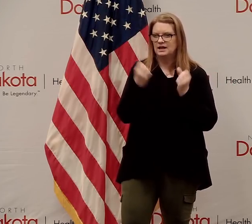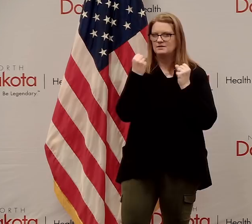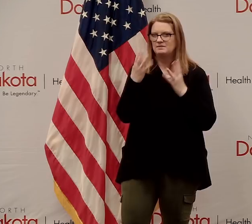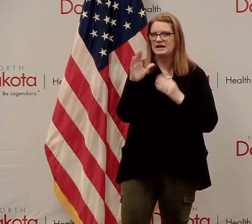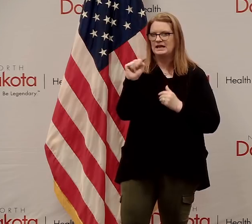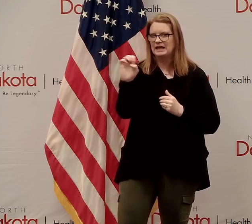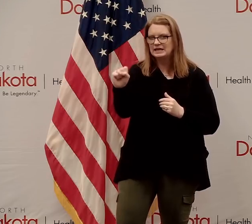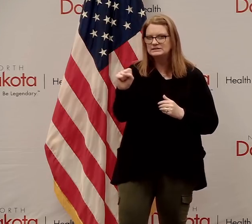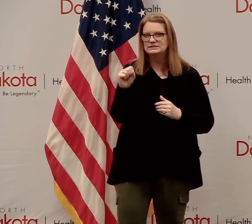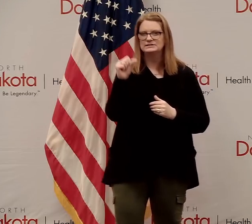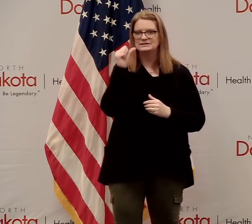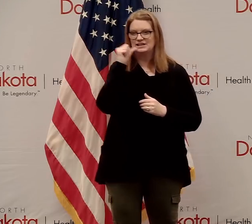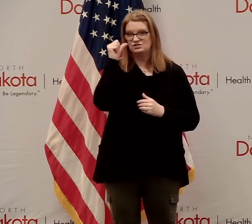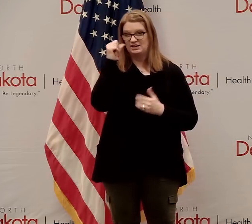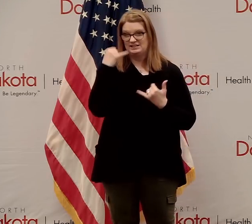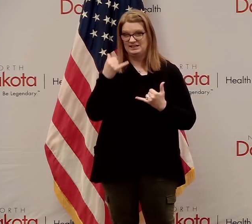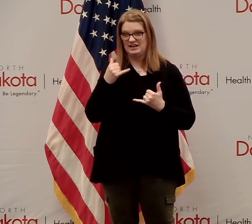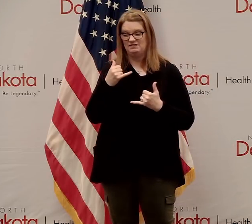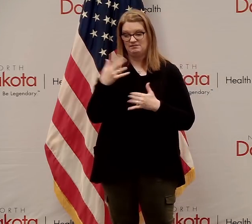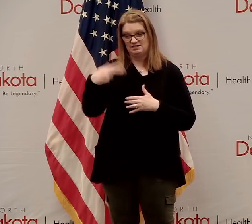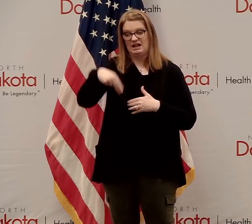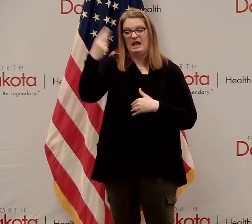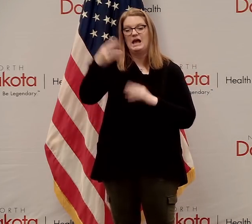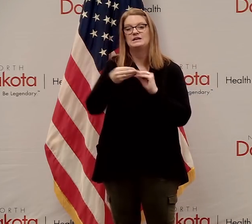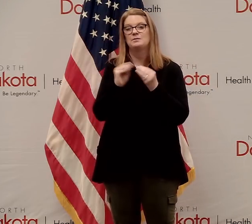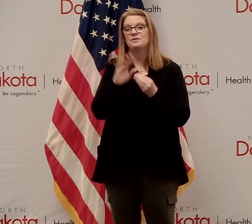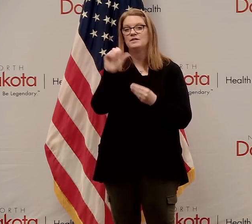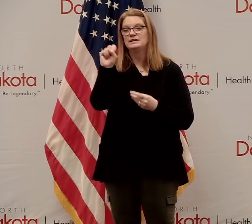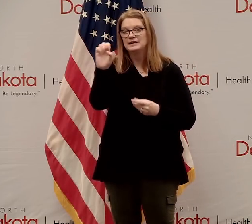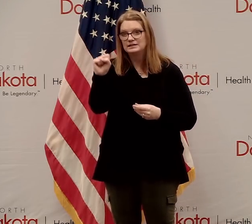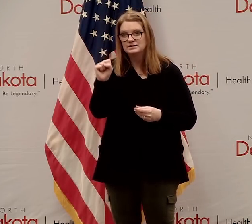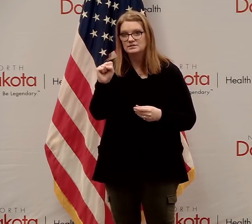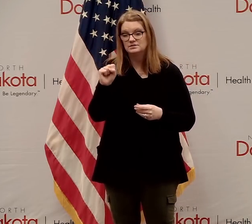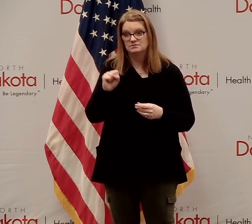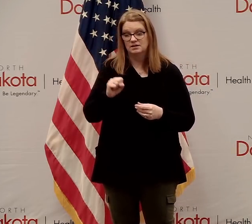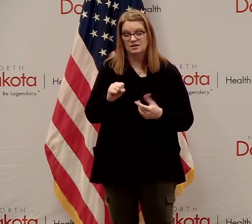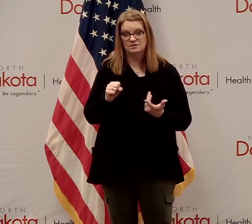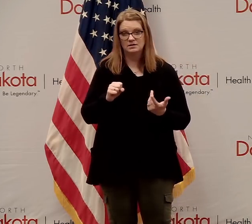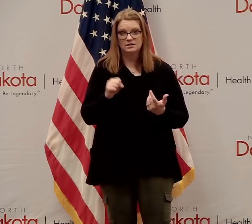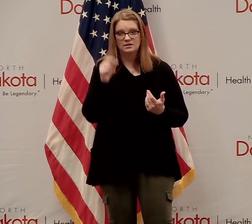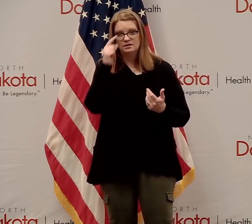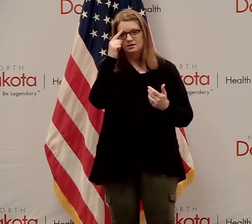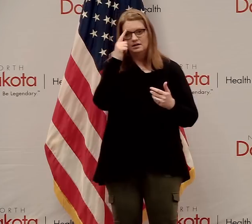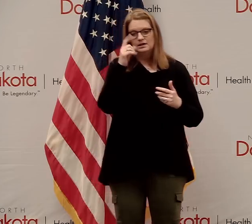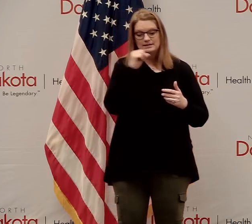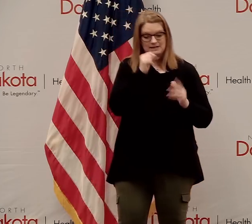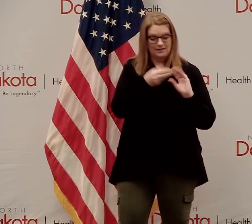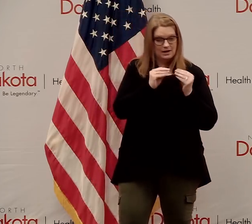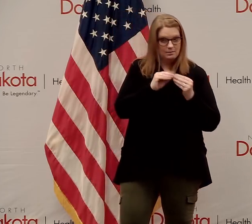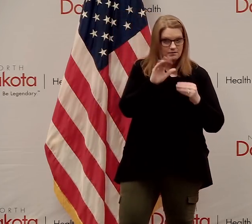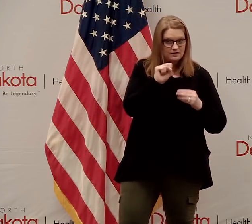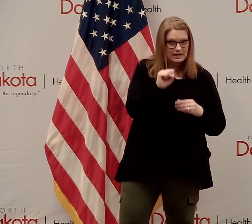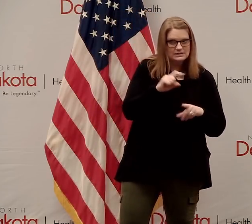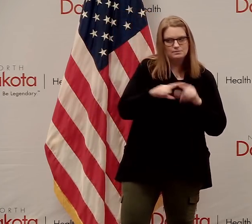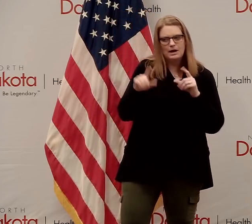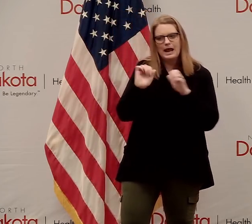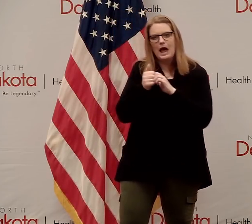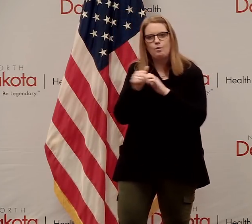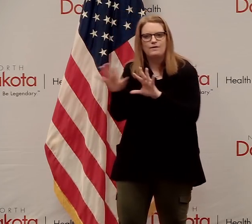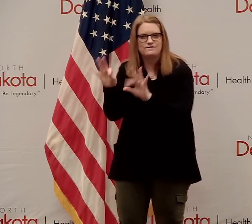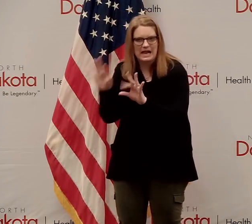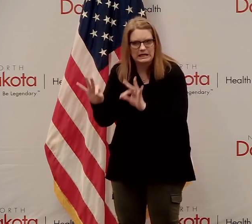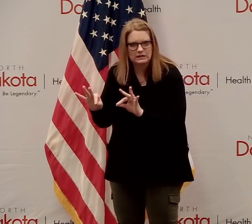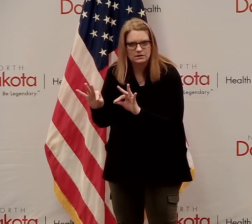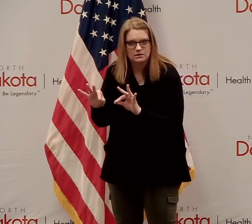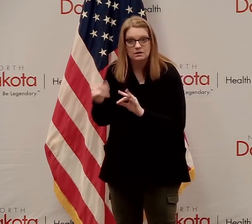cases yesterday and today, but part of those are because it's not just the number of cases, it's how we're finding them. And if we're finding